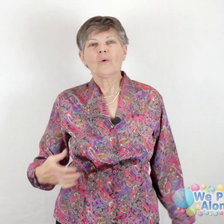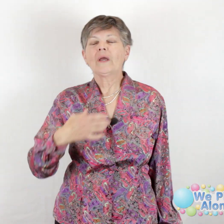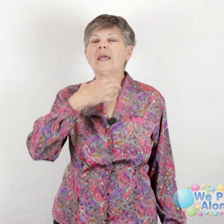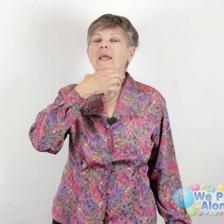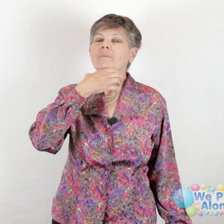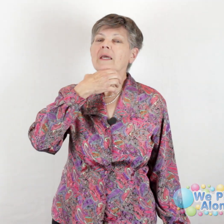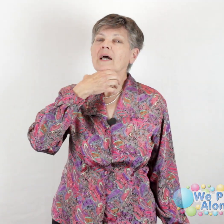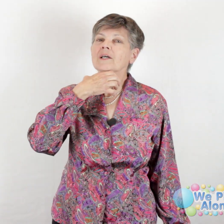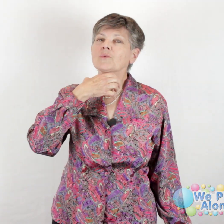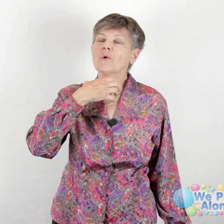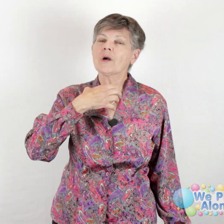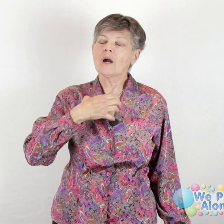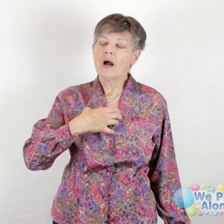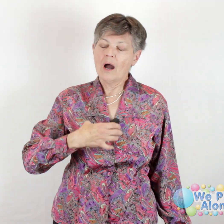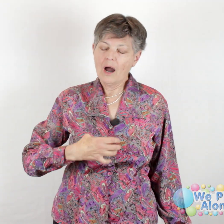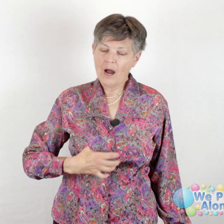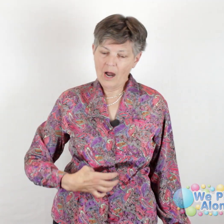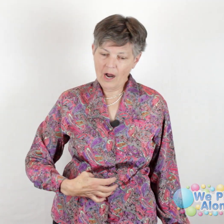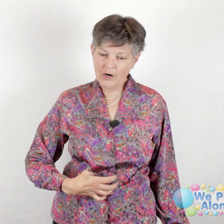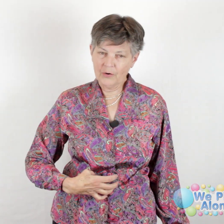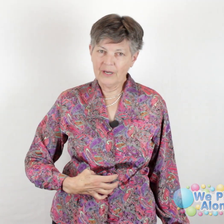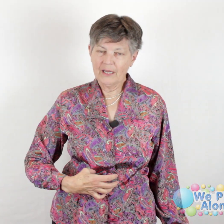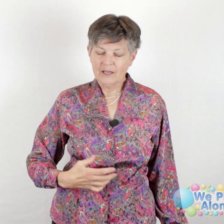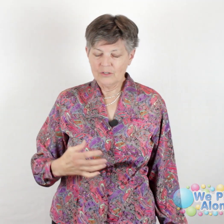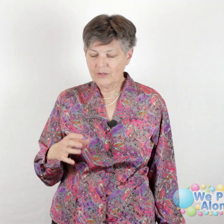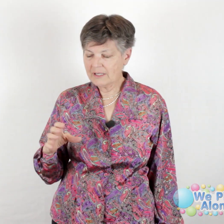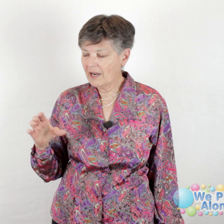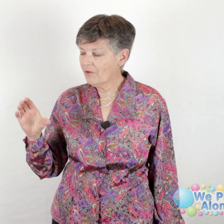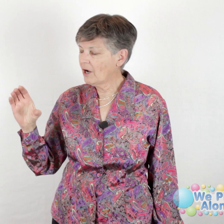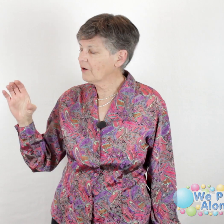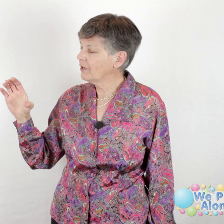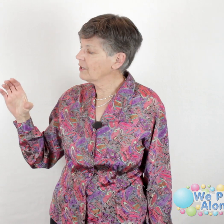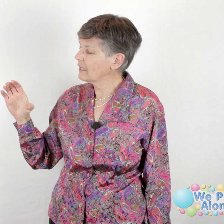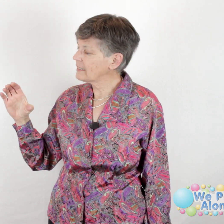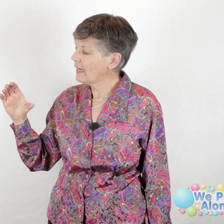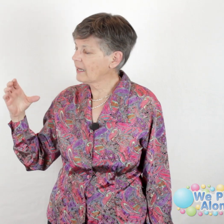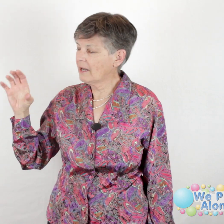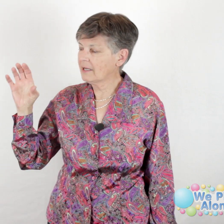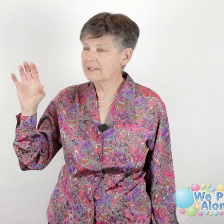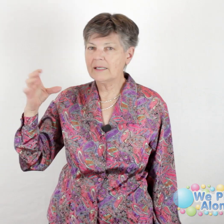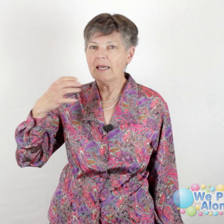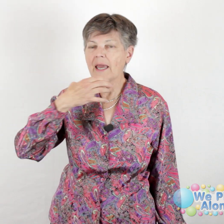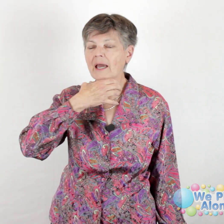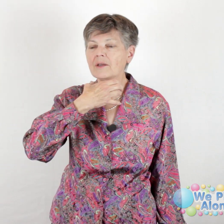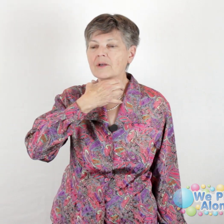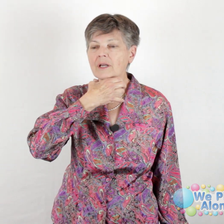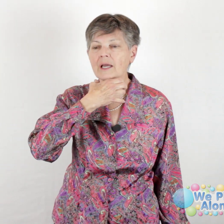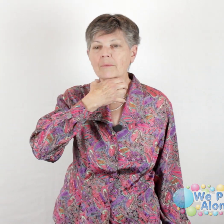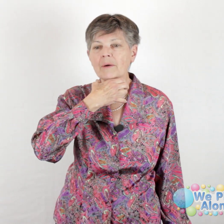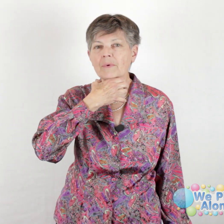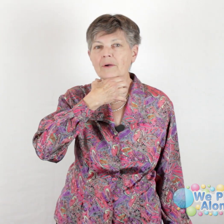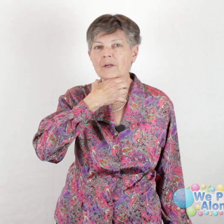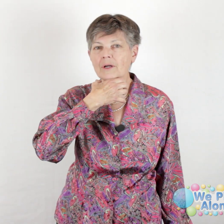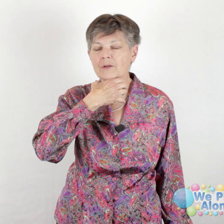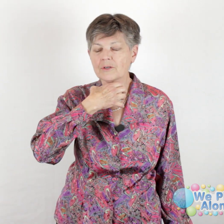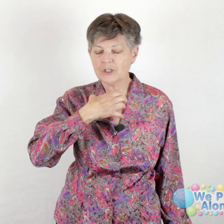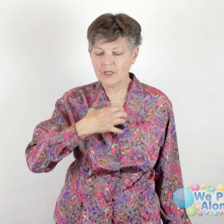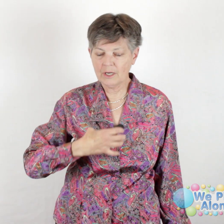We eat because we're hungry. So the sign for hungry, you're going to take like a C hand and you're going to come up here under your chin